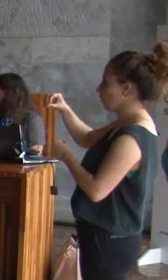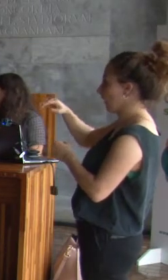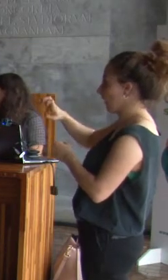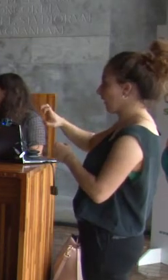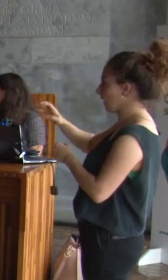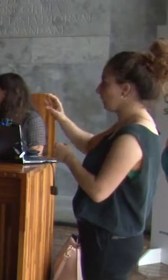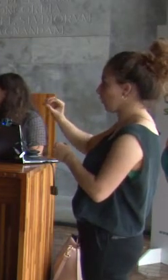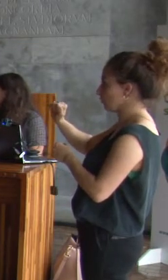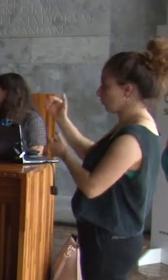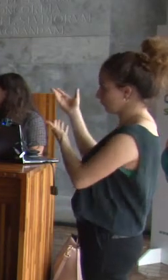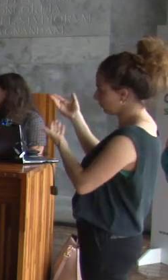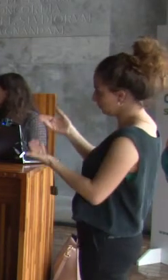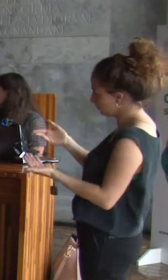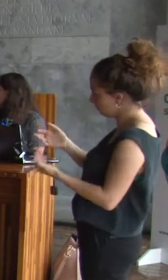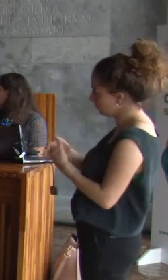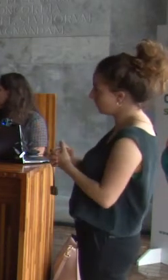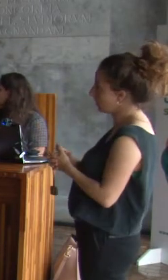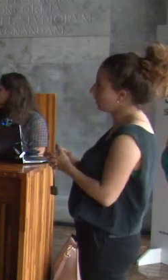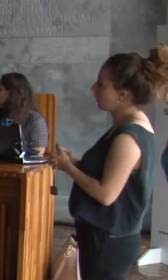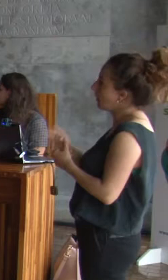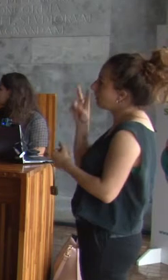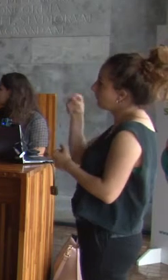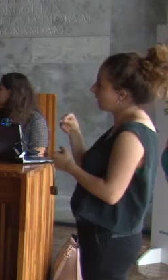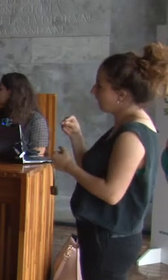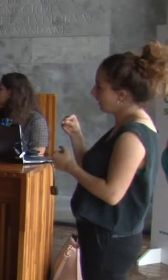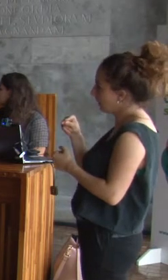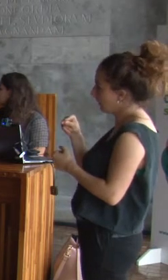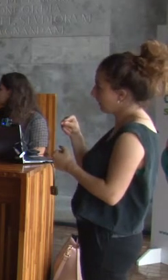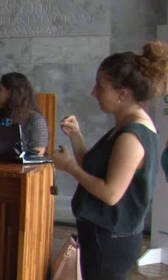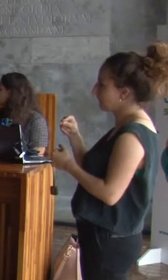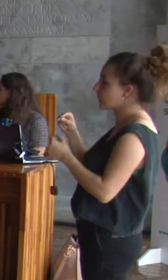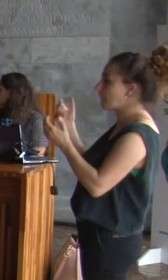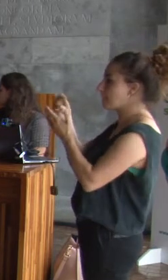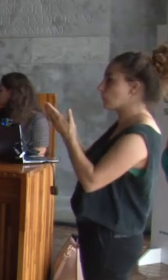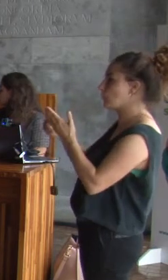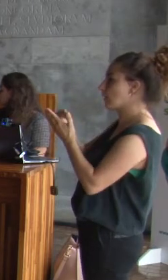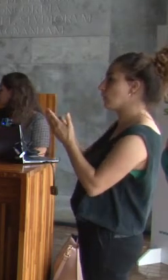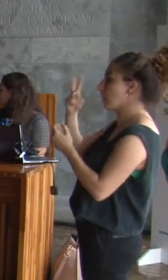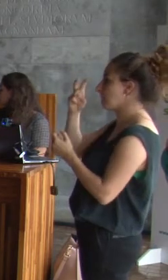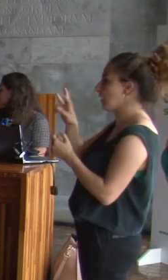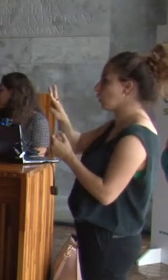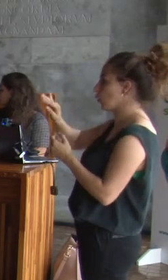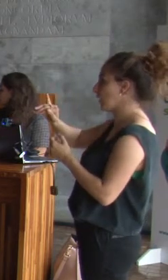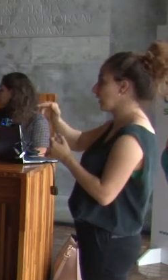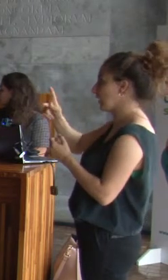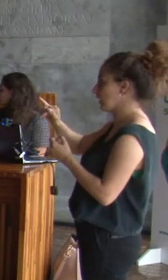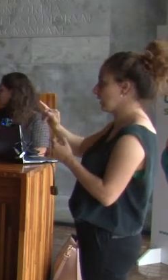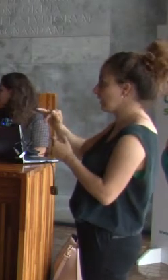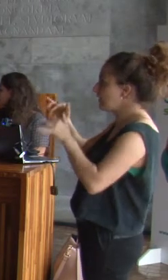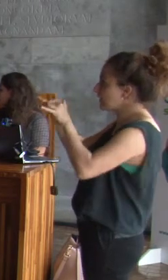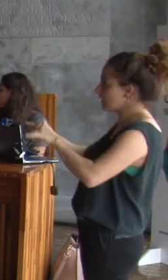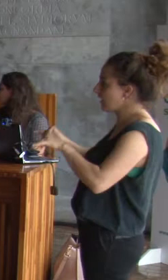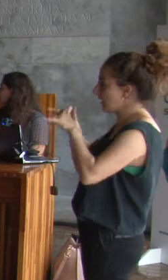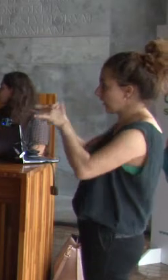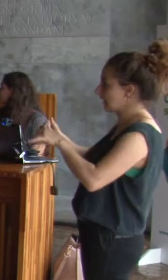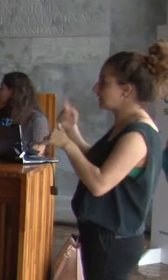and we're going to start the next presentation, which is Blind Wiki. La Venezia che non si